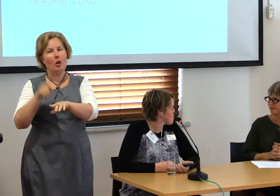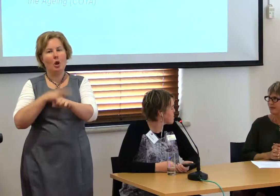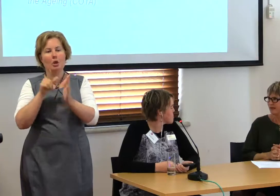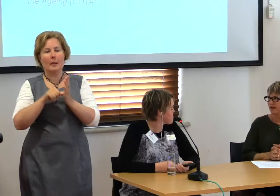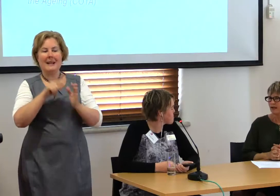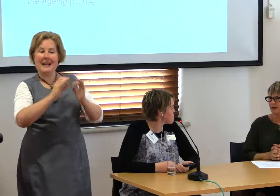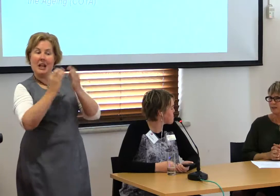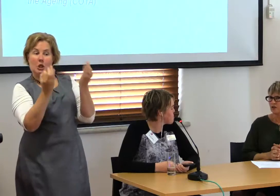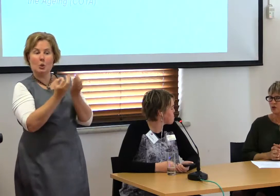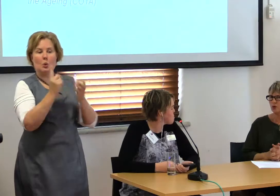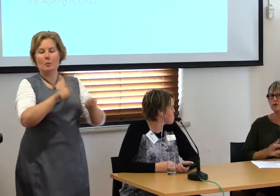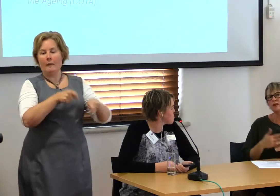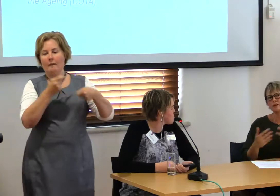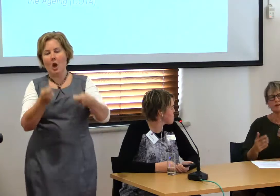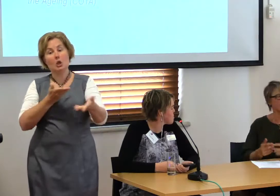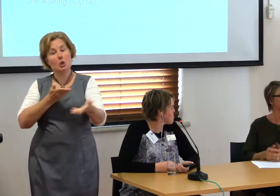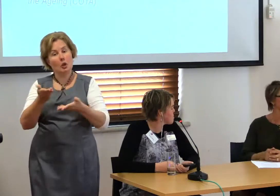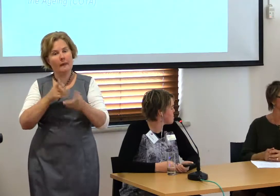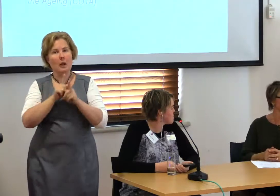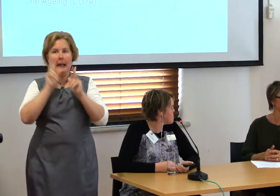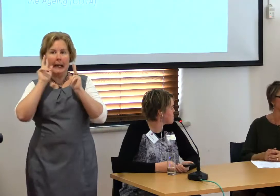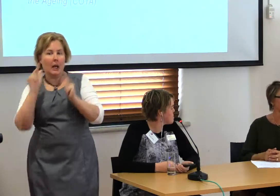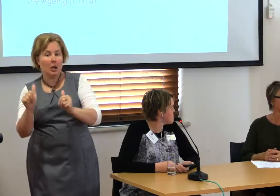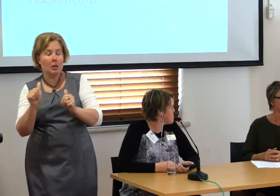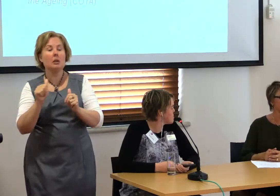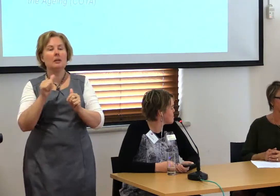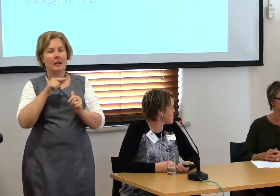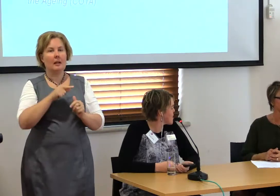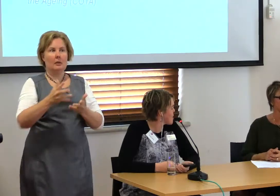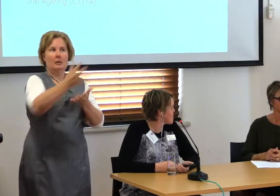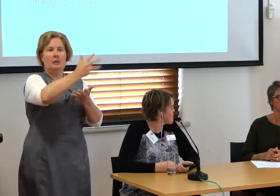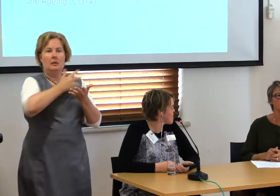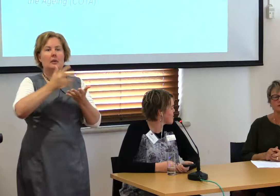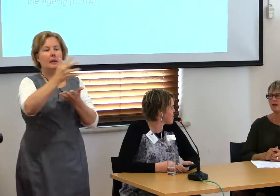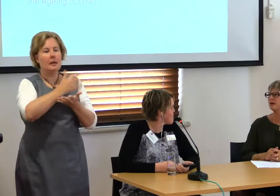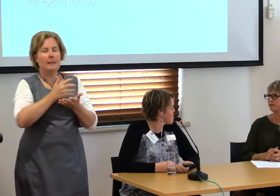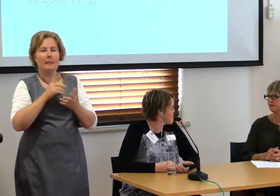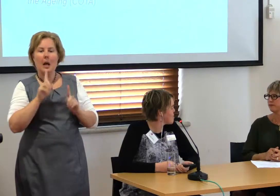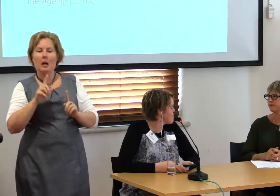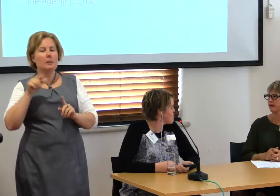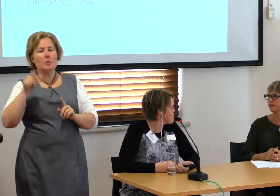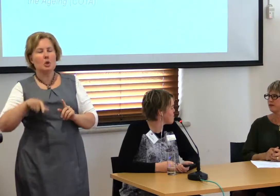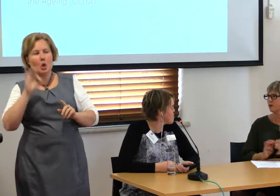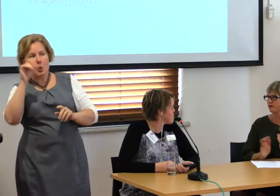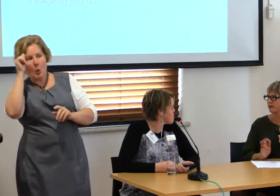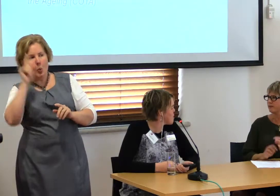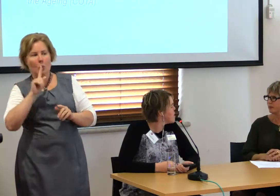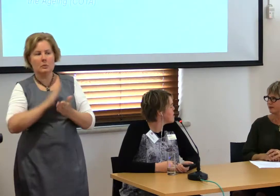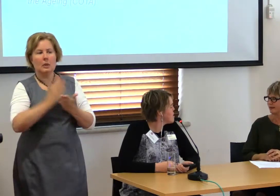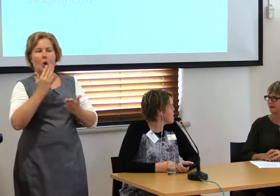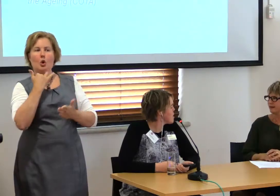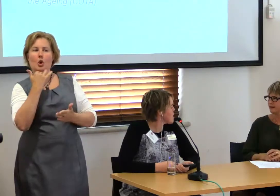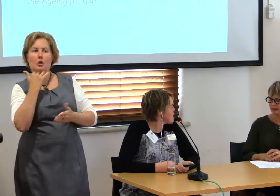money. So there's a need for transparency around the costs now. Yeah, so small steps,